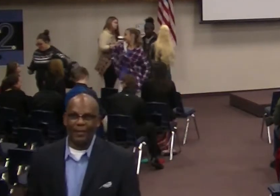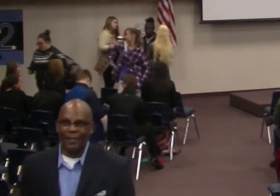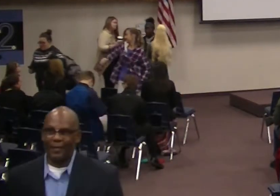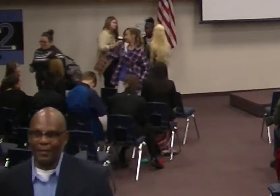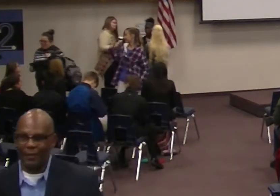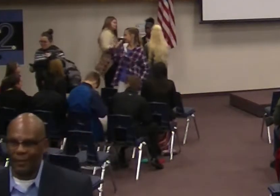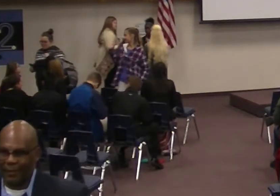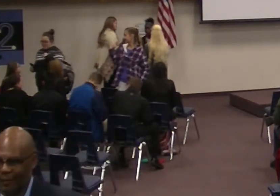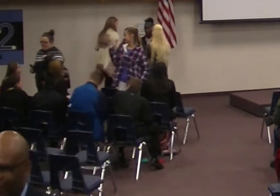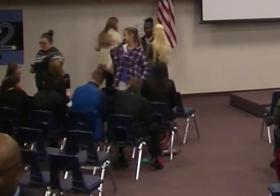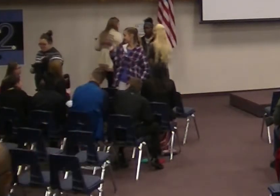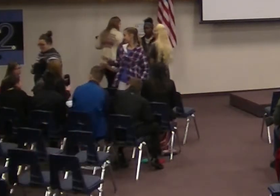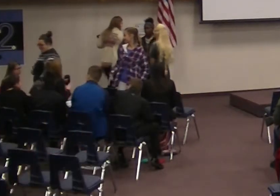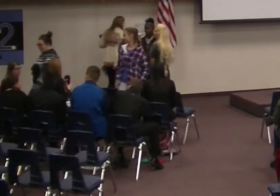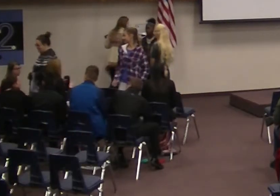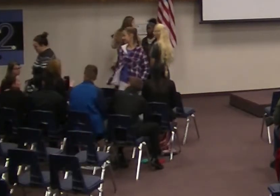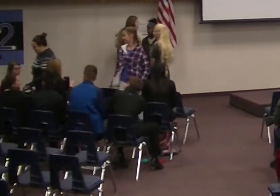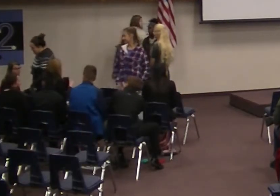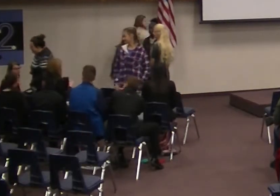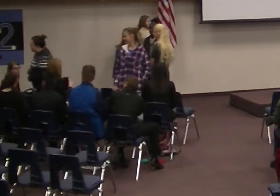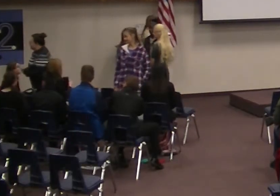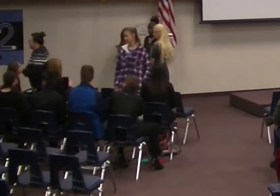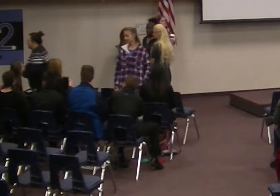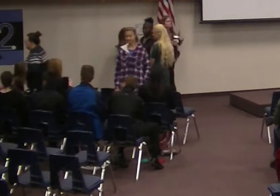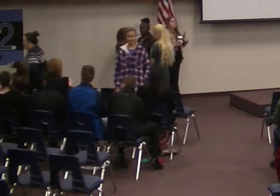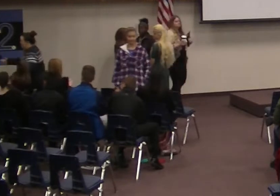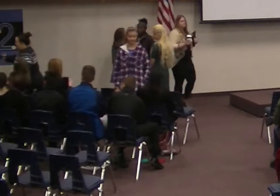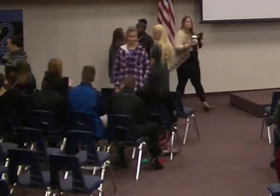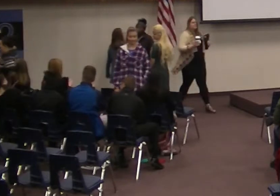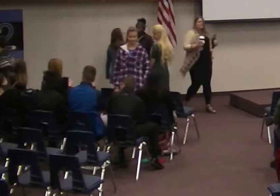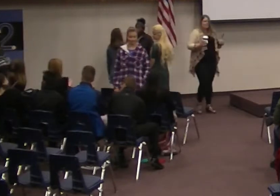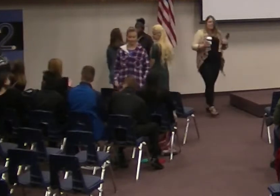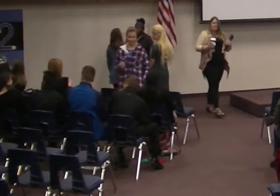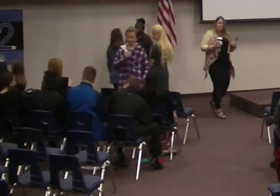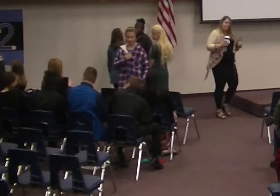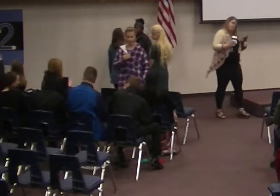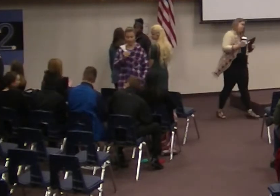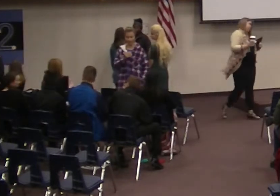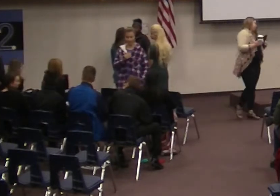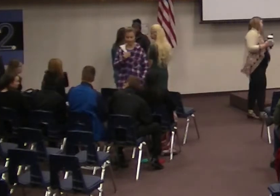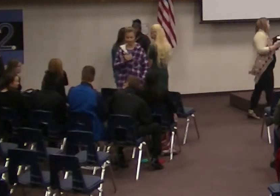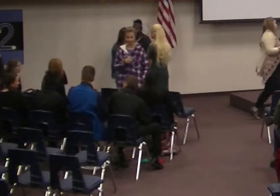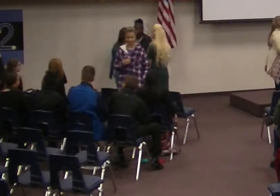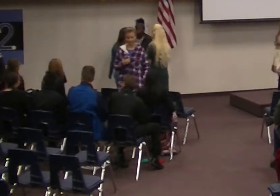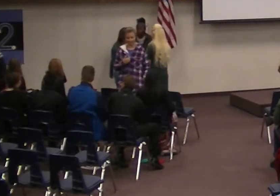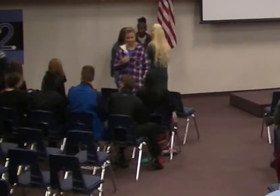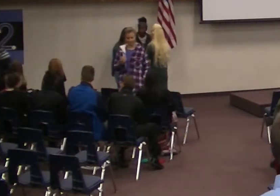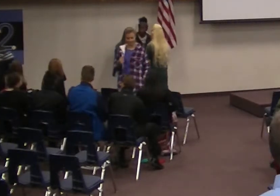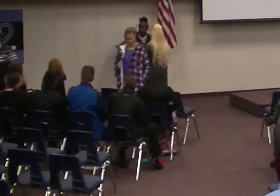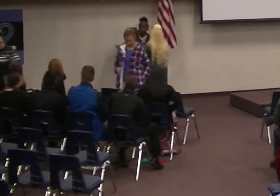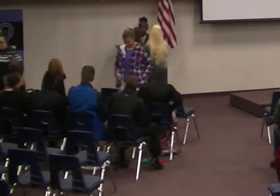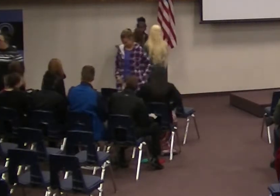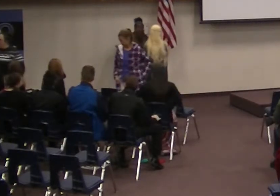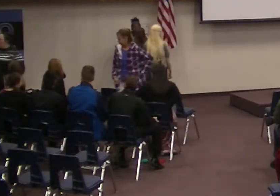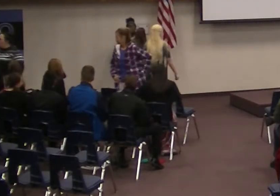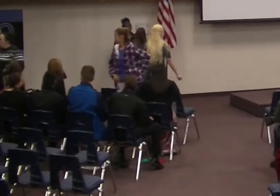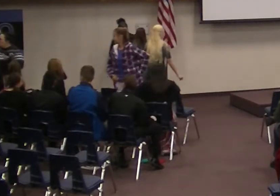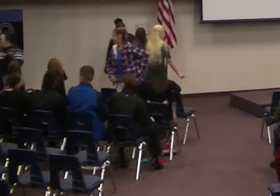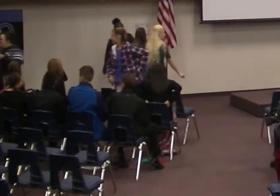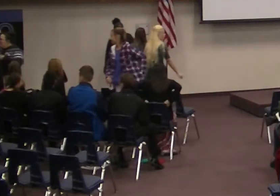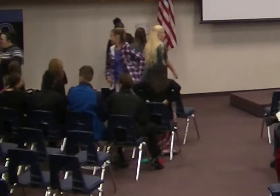Yeah, it's going to help me keep the commentary for sure. Because now I've got it broke up to what I need to talk about. I think each of these